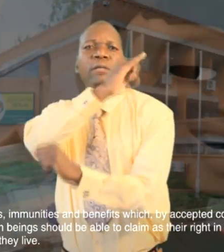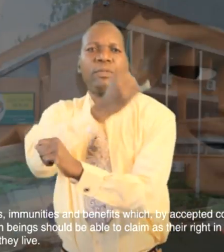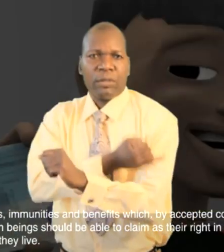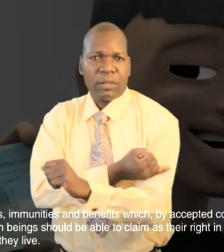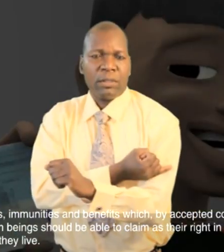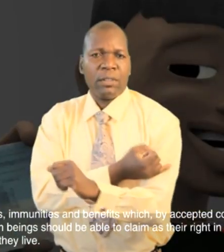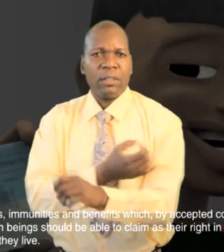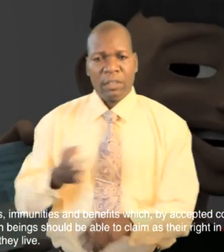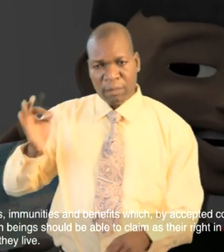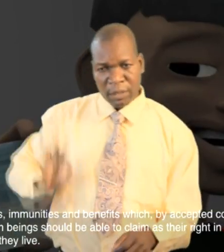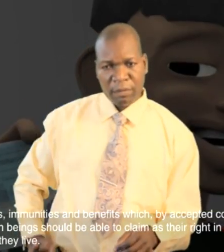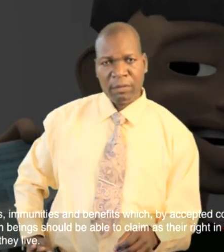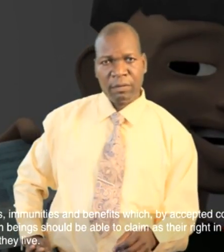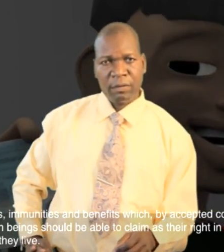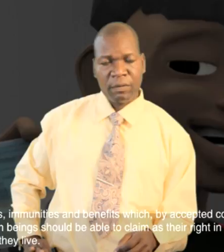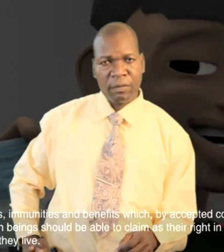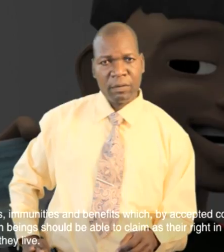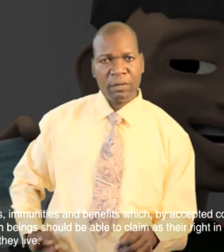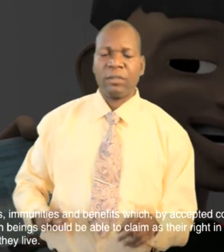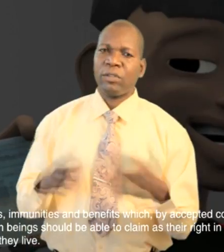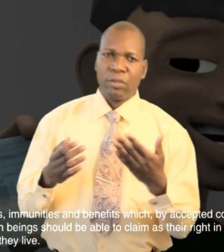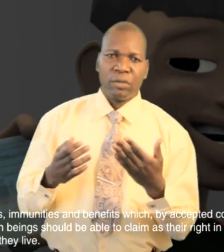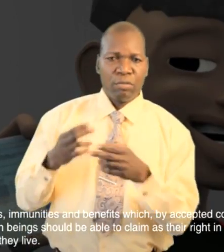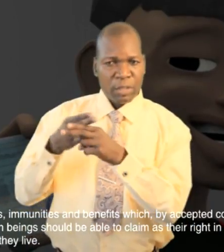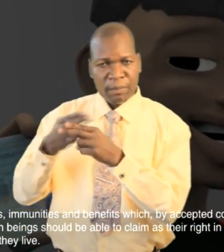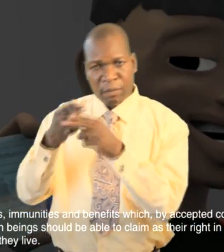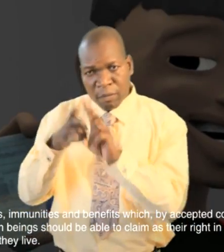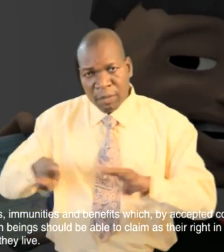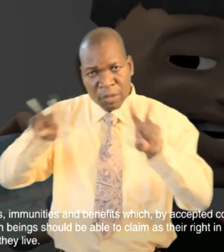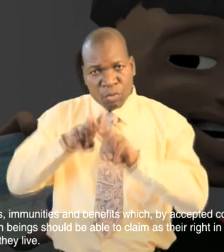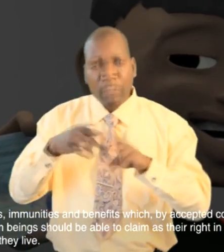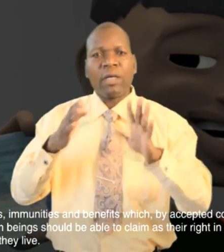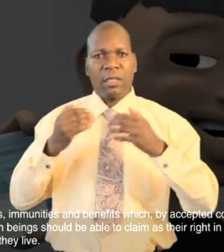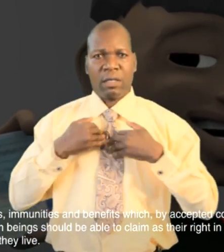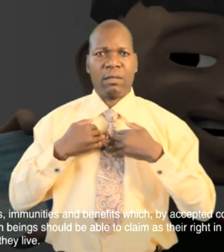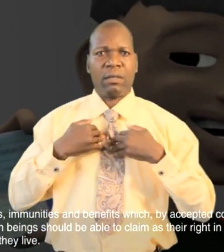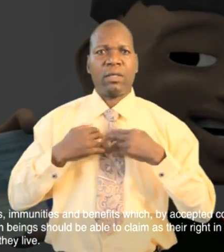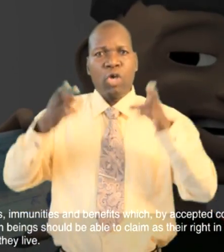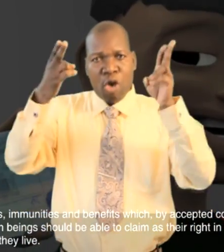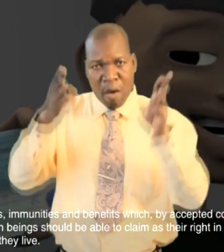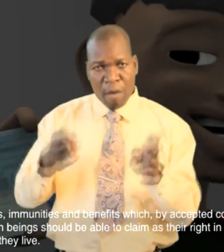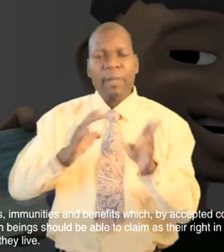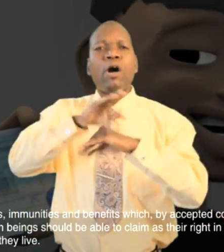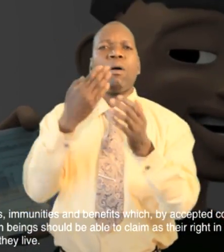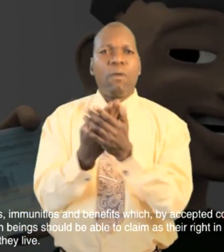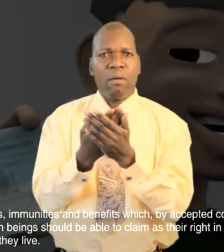which, by accepted contemporary values, all human beings should be able to claim as their right in